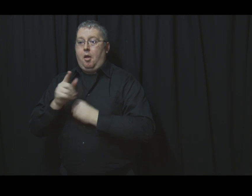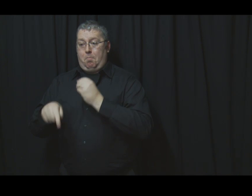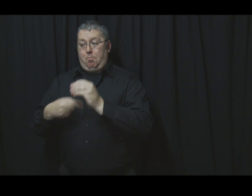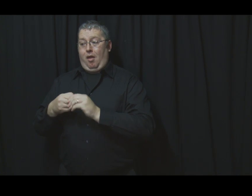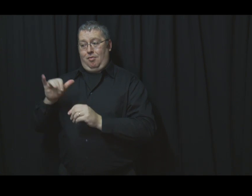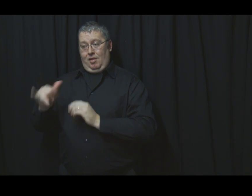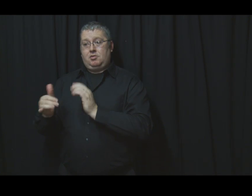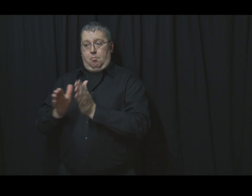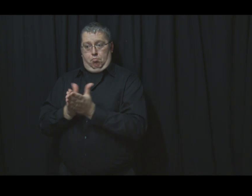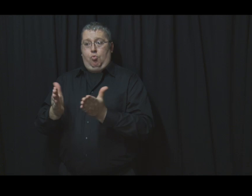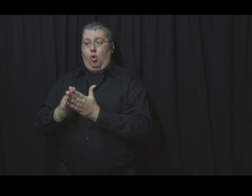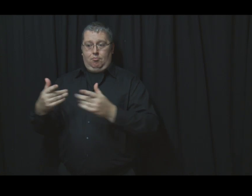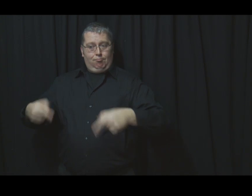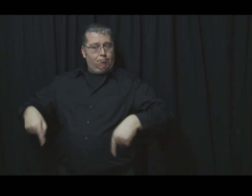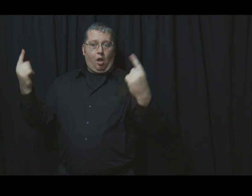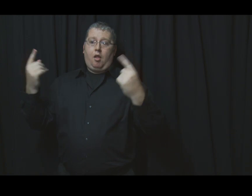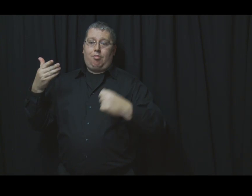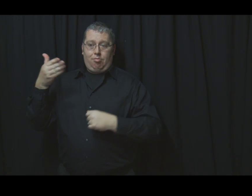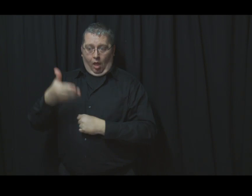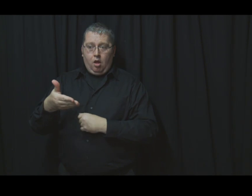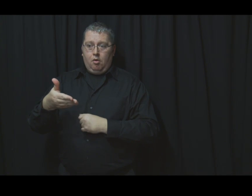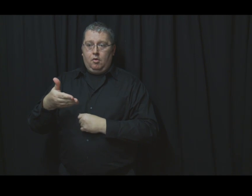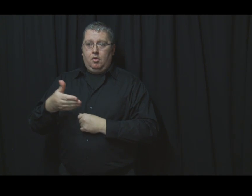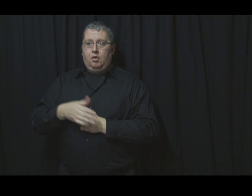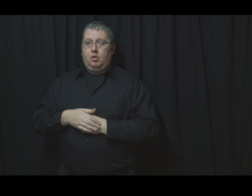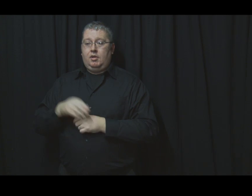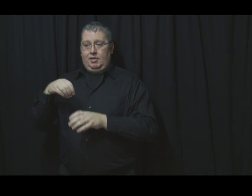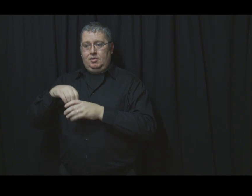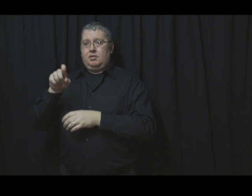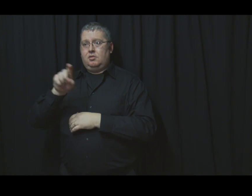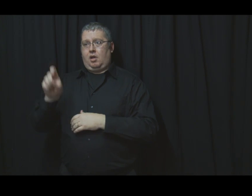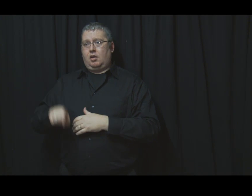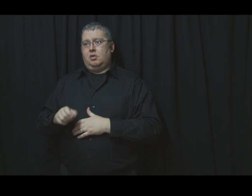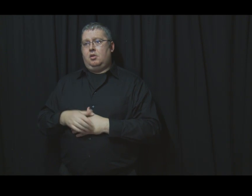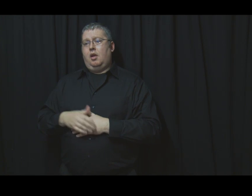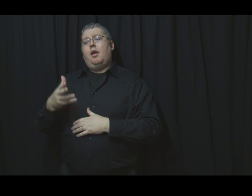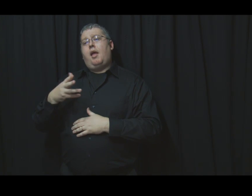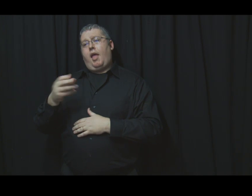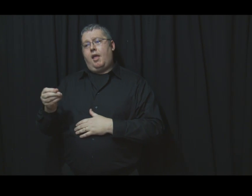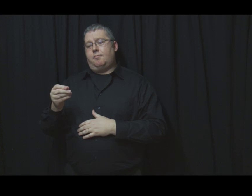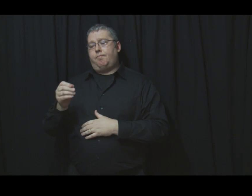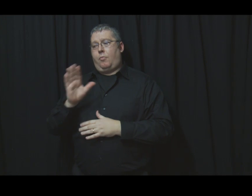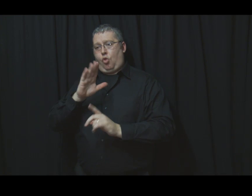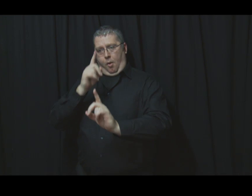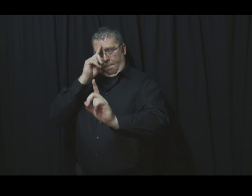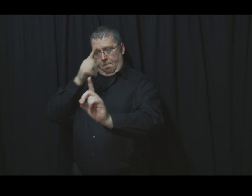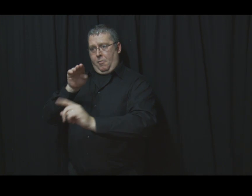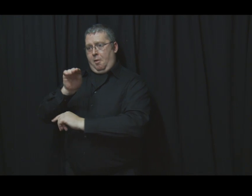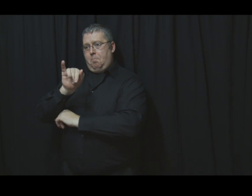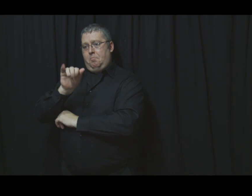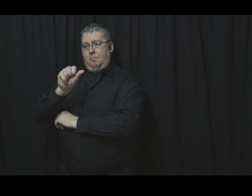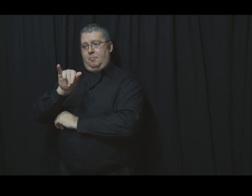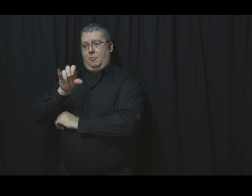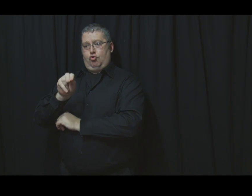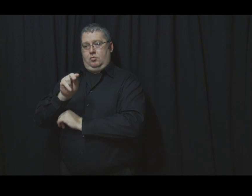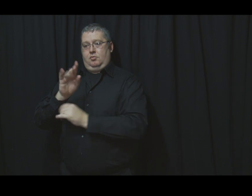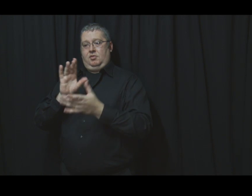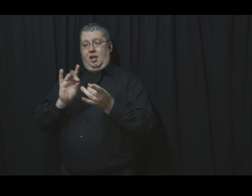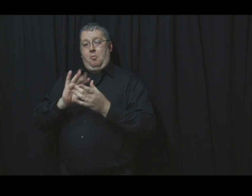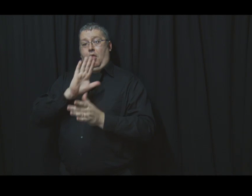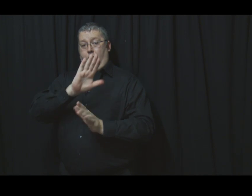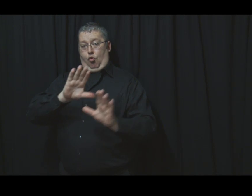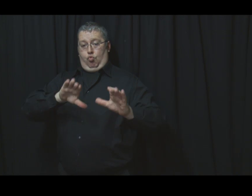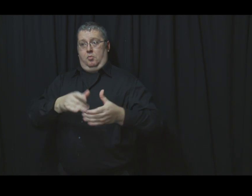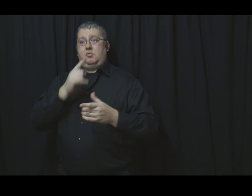this textbook battle there in Texas. And the mission statement of the organisation she's president of says, the